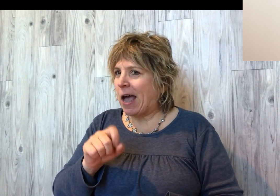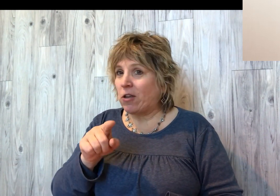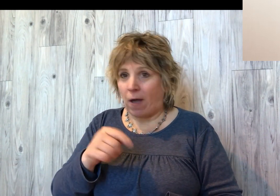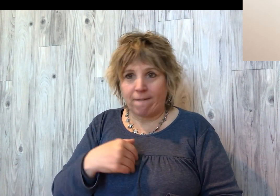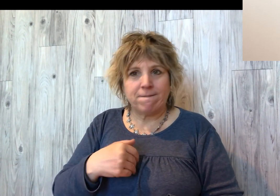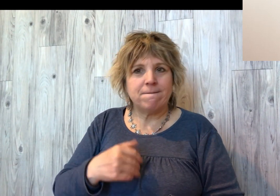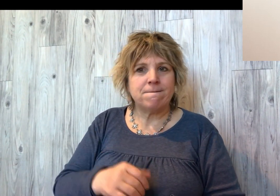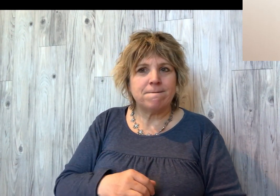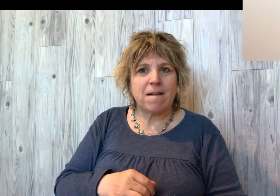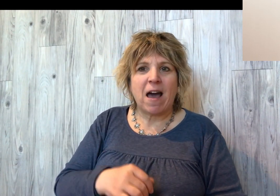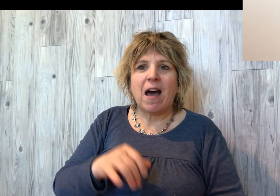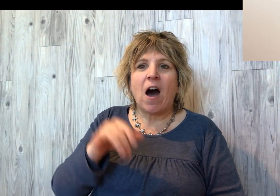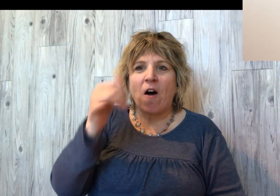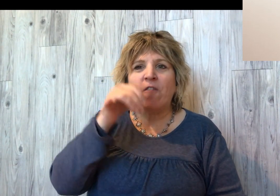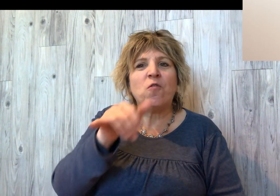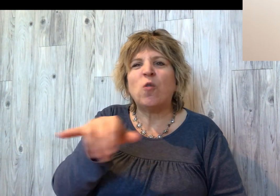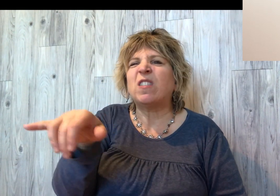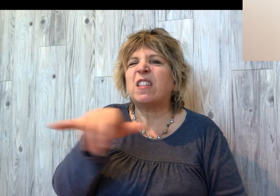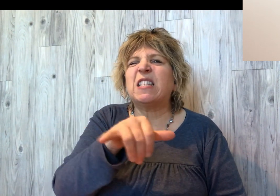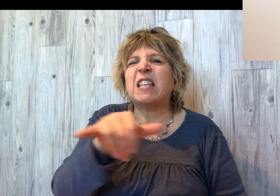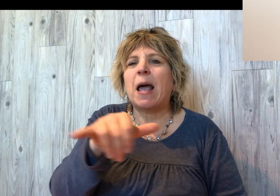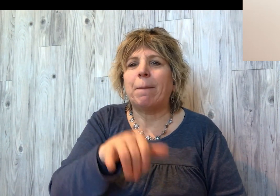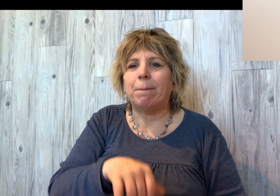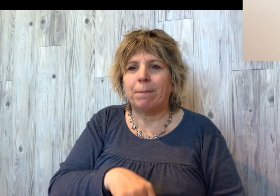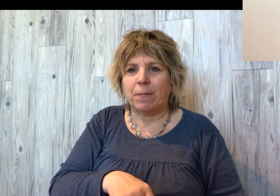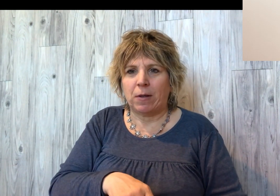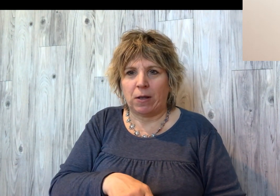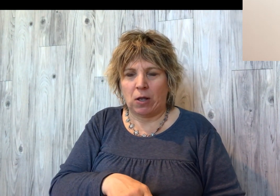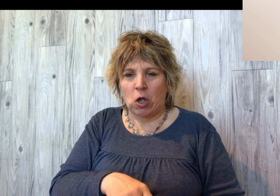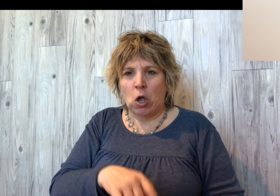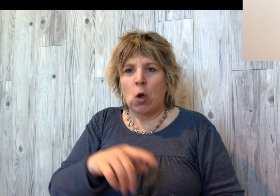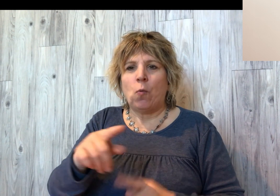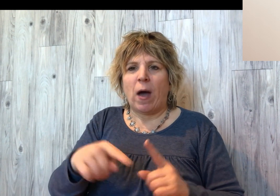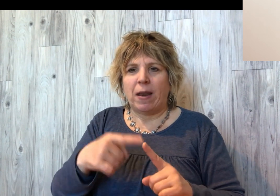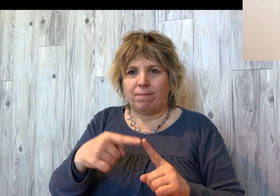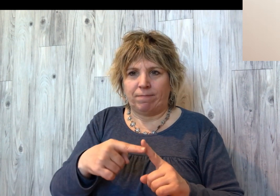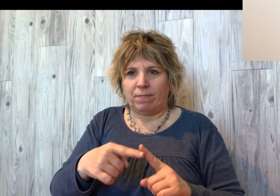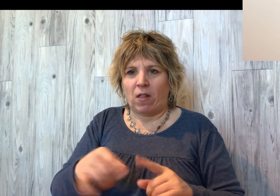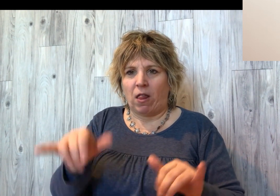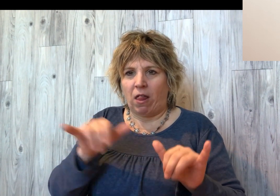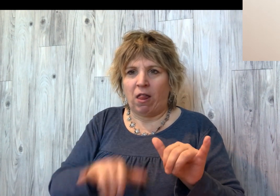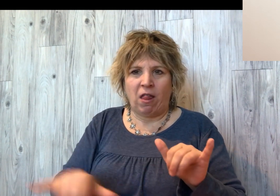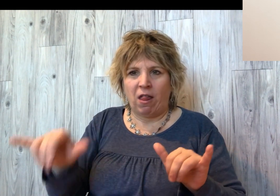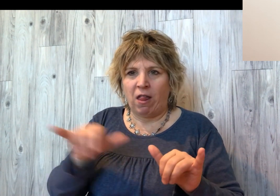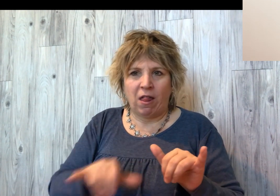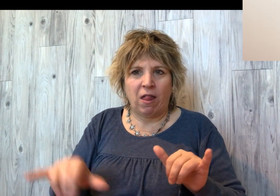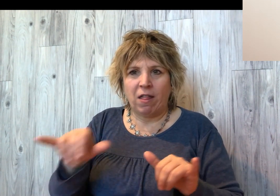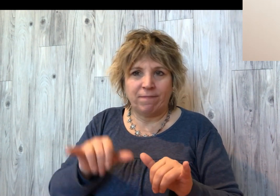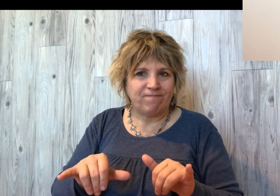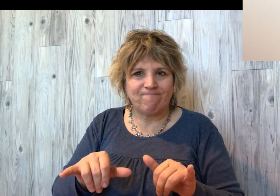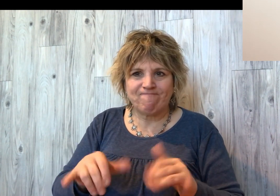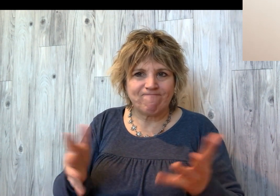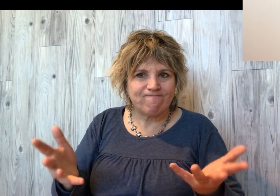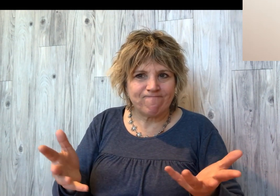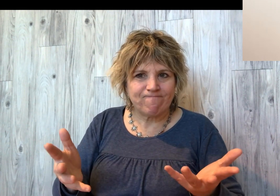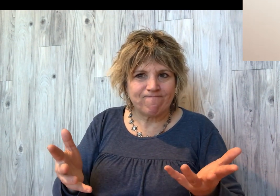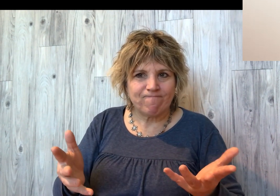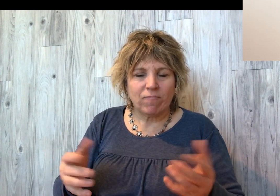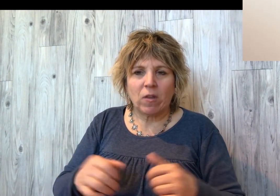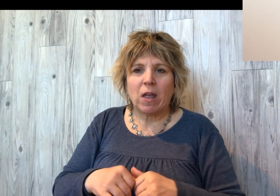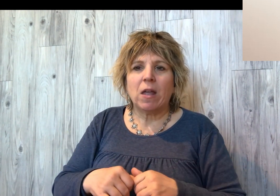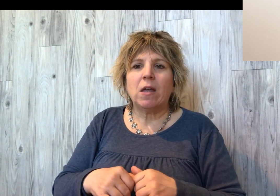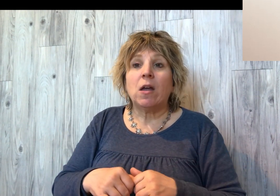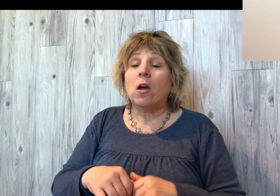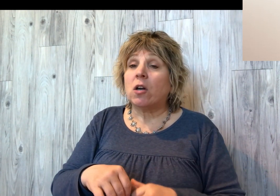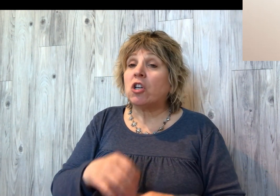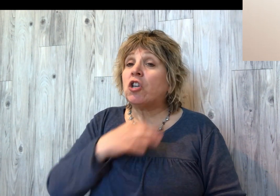have. That's what a fool does when he keeps returning or she keeps returning to their folly. So here's the